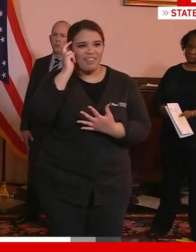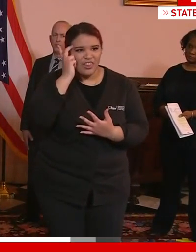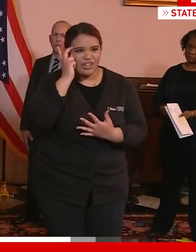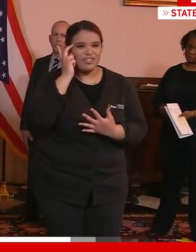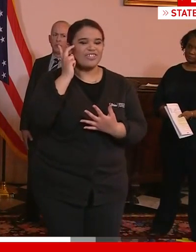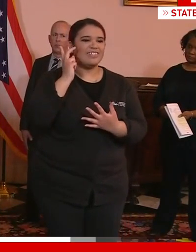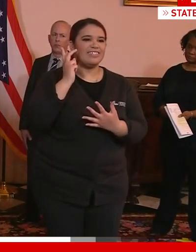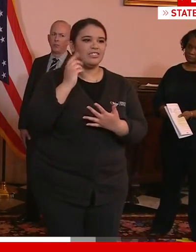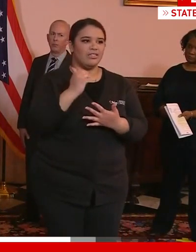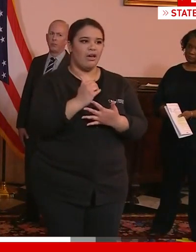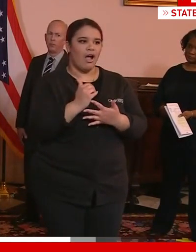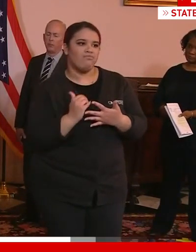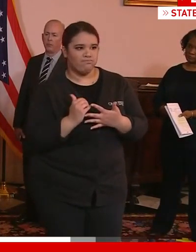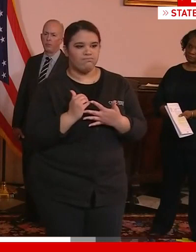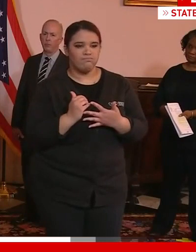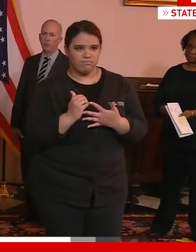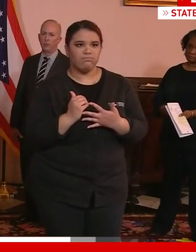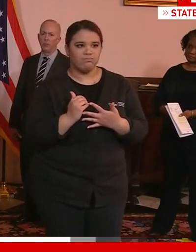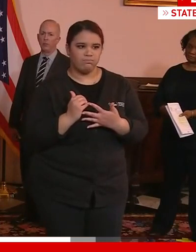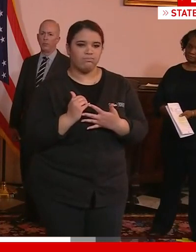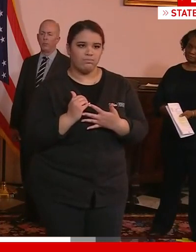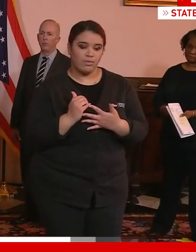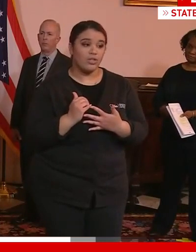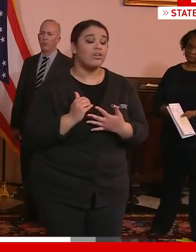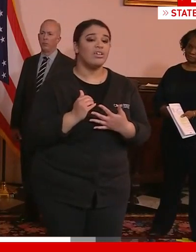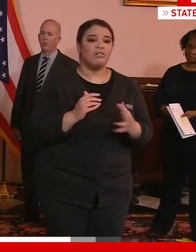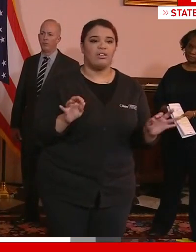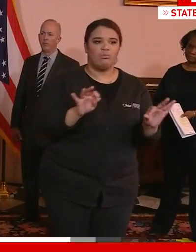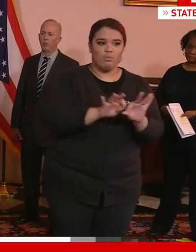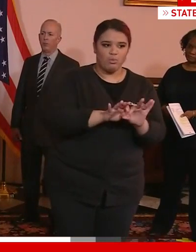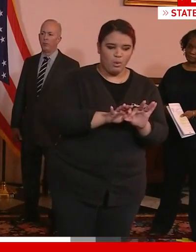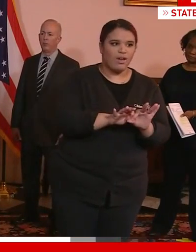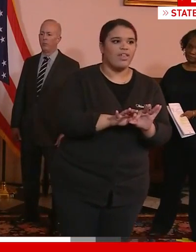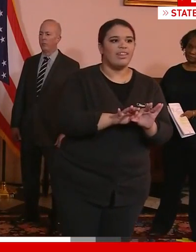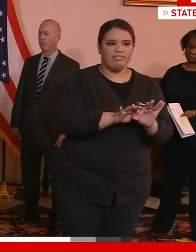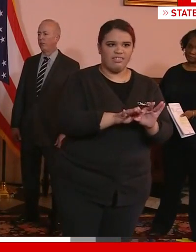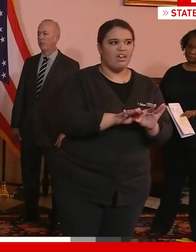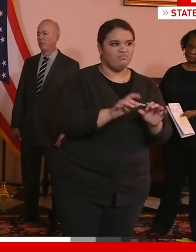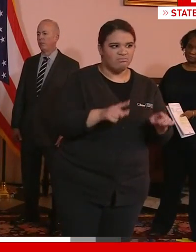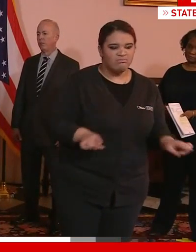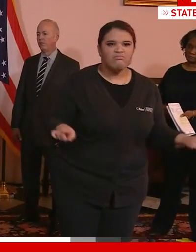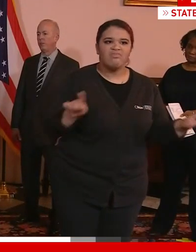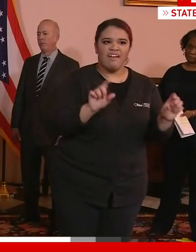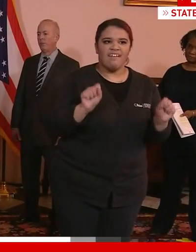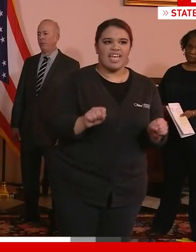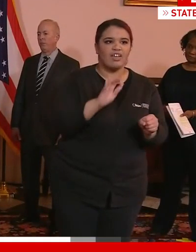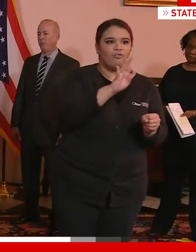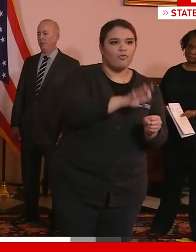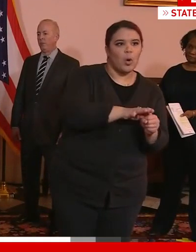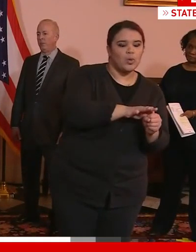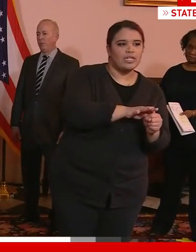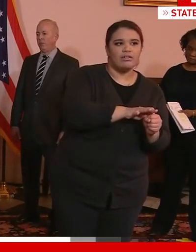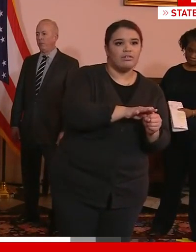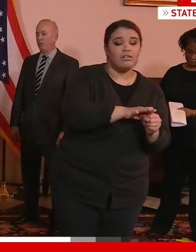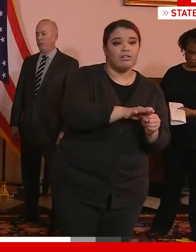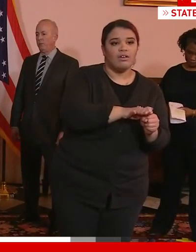individuals get a chance to vote and they can do so without putting their health in jeopardy. Those are the kinds of things